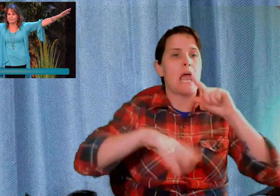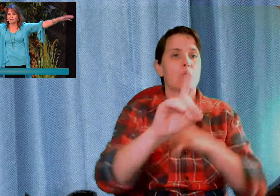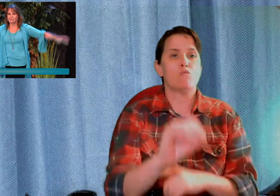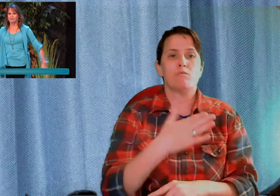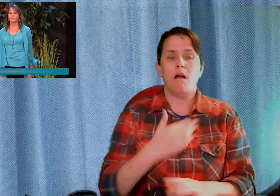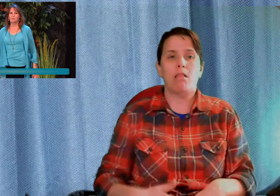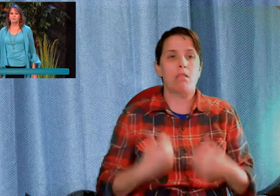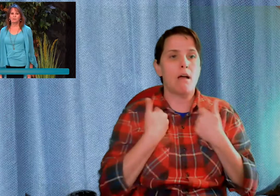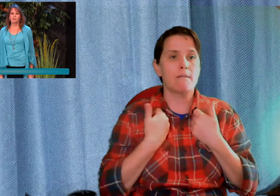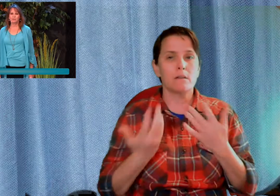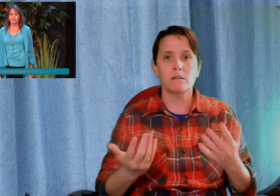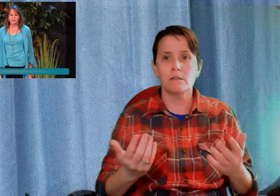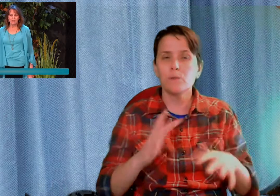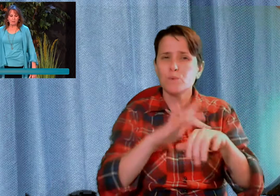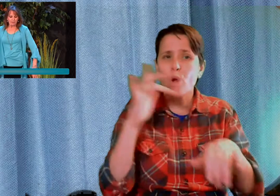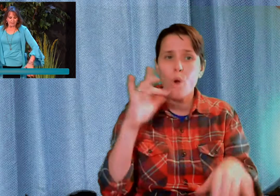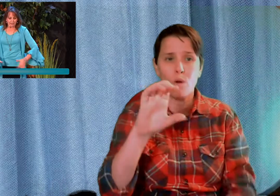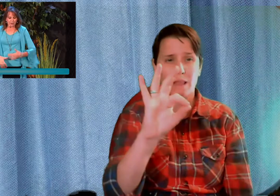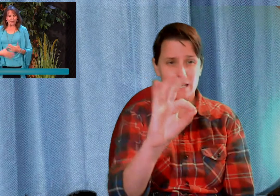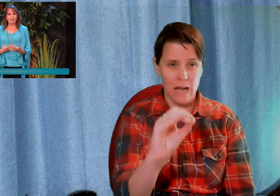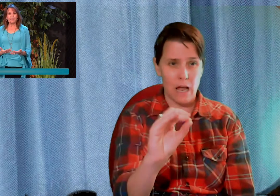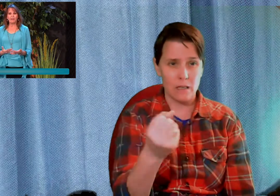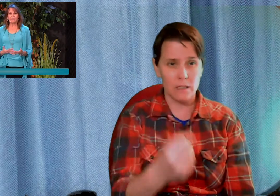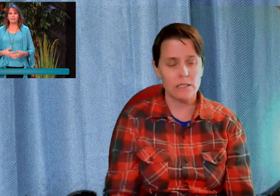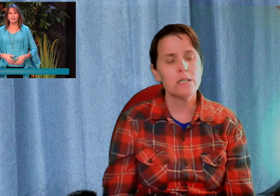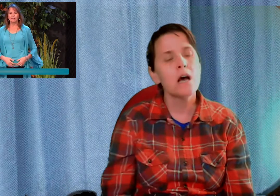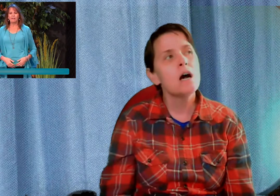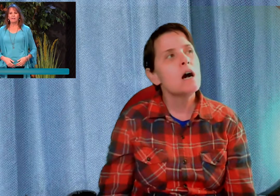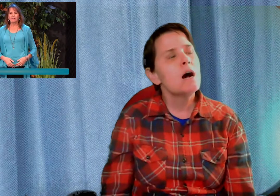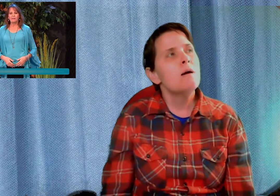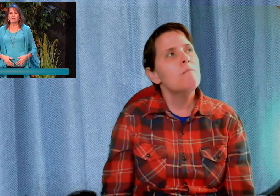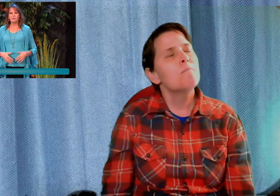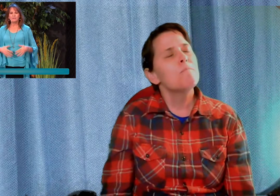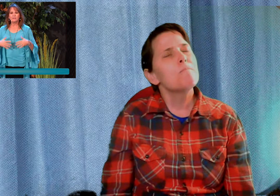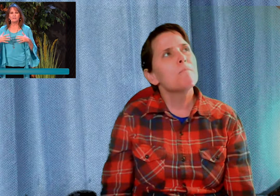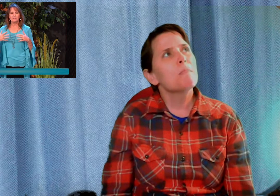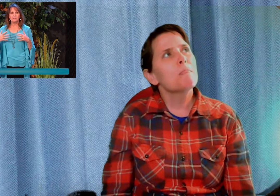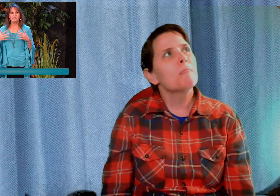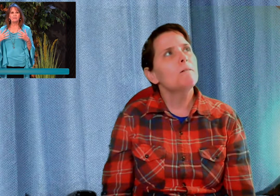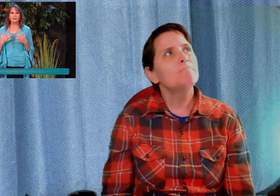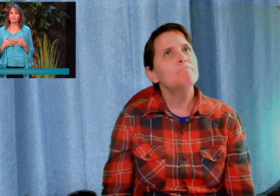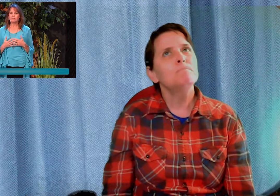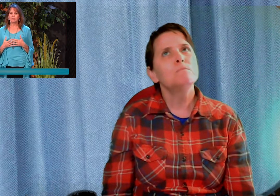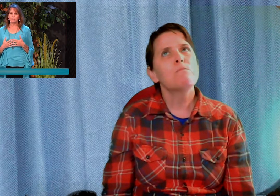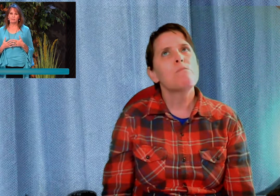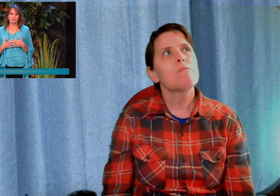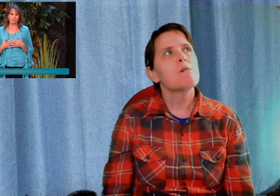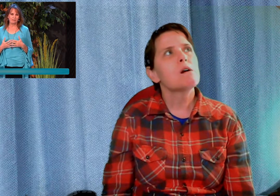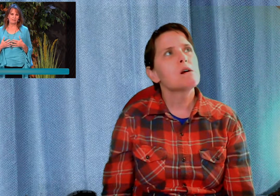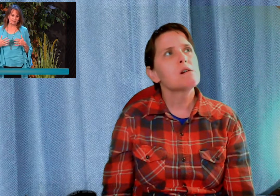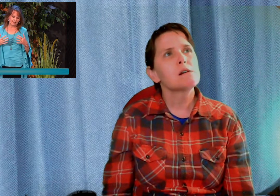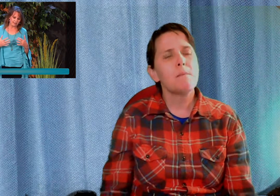and I sometimes share this story. But what came out of that was this covenant, really,